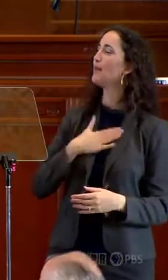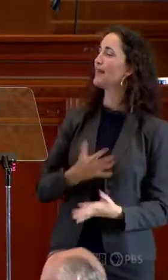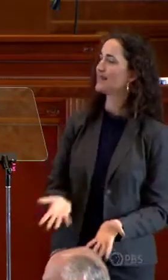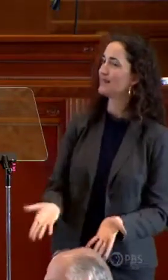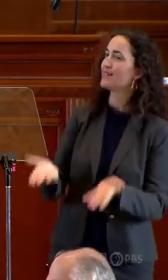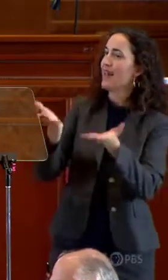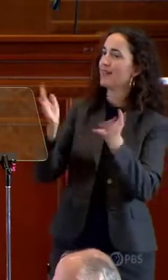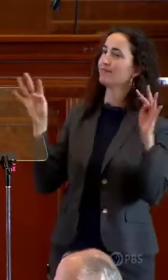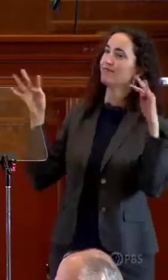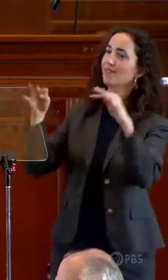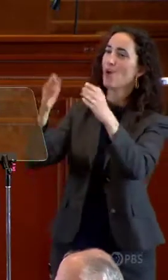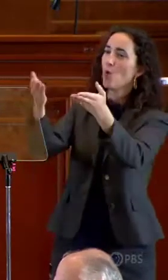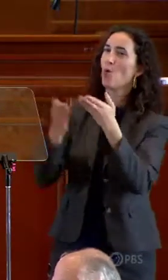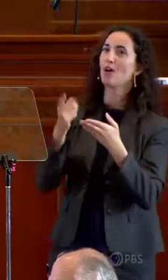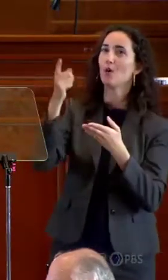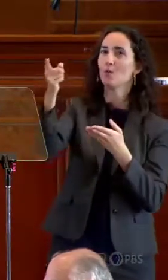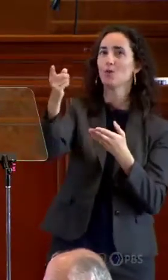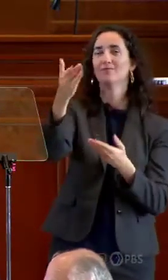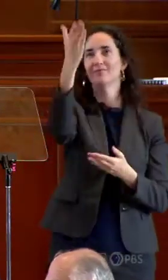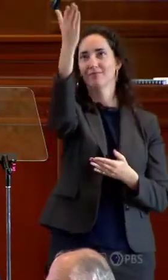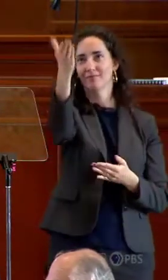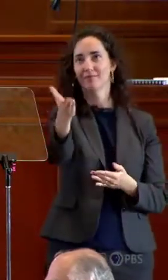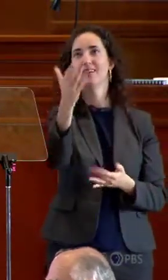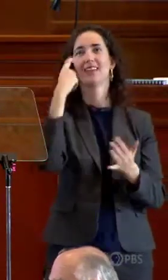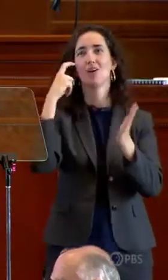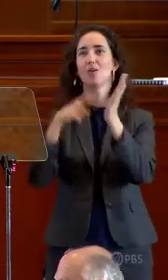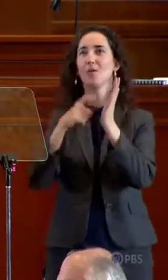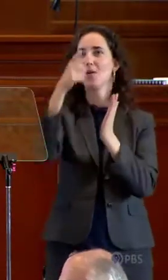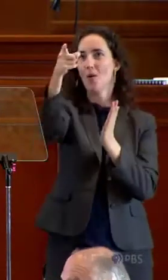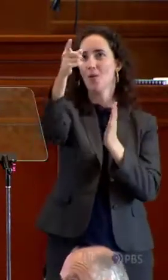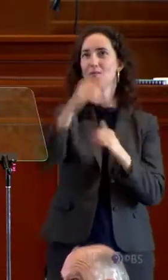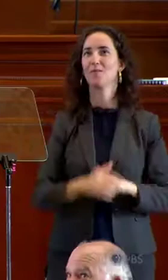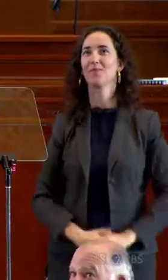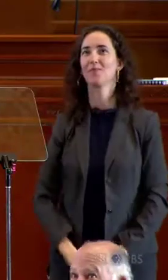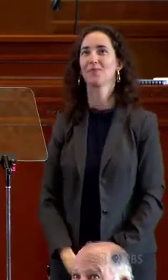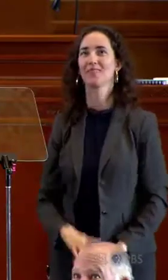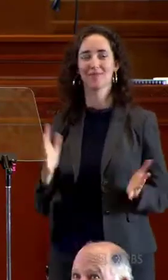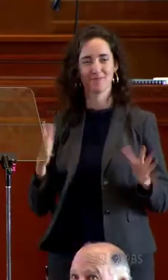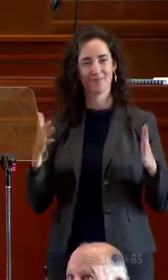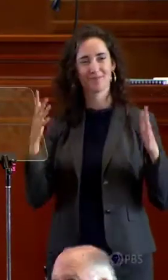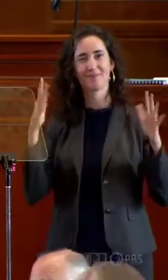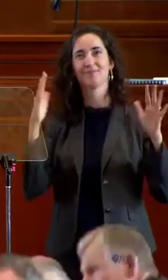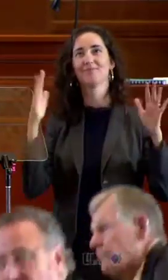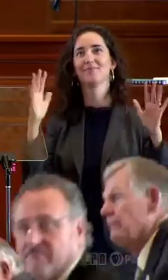the chamber can welcome you. And now you should direct your attention to the balcony.